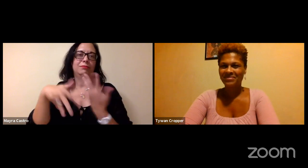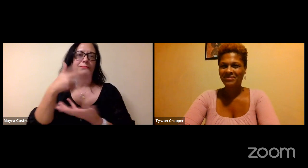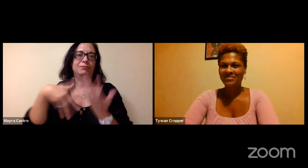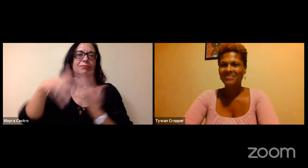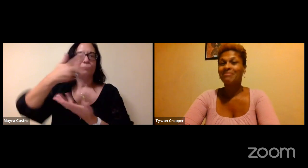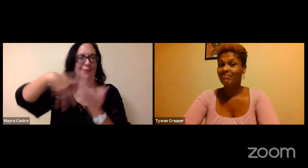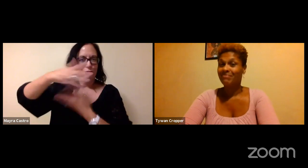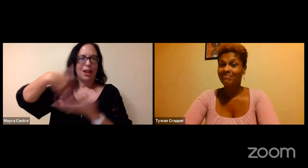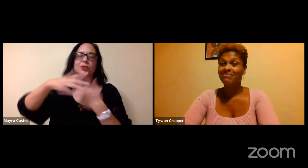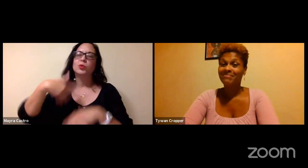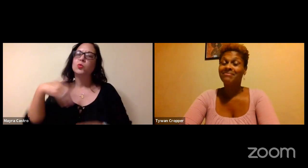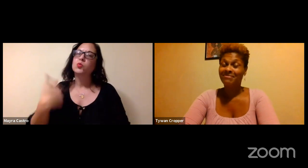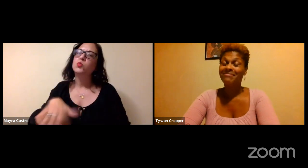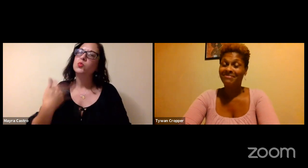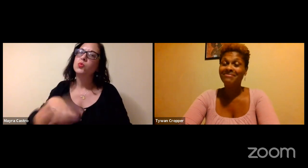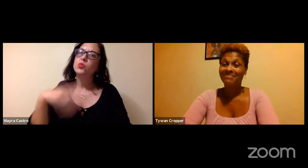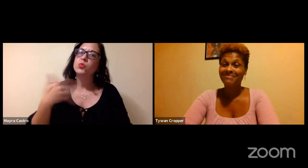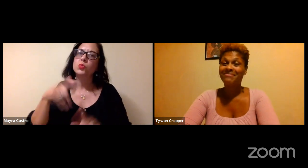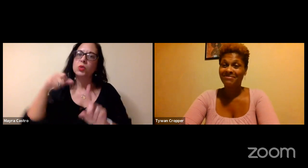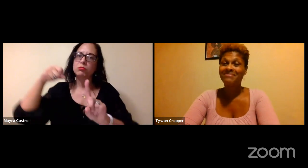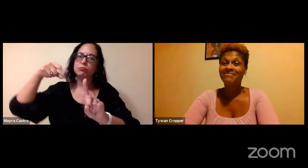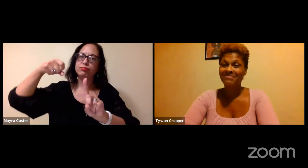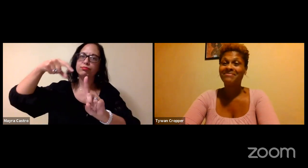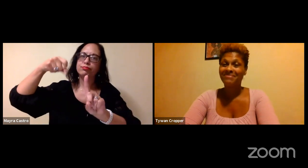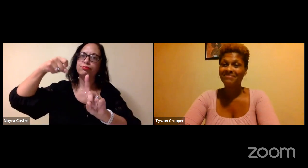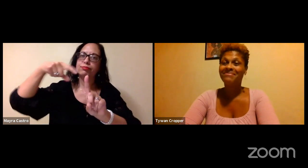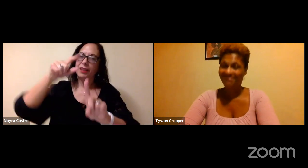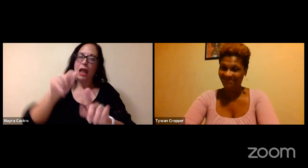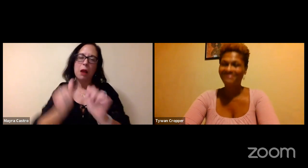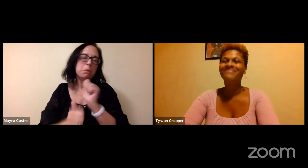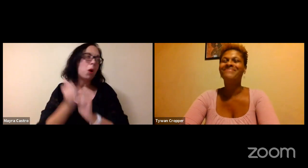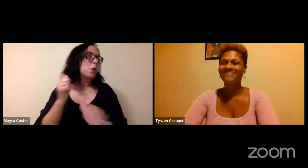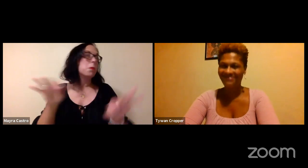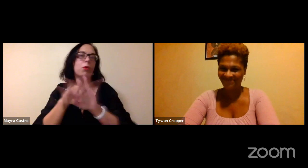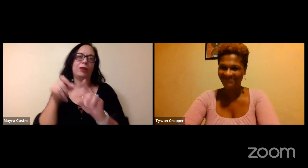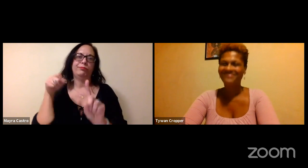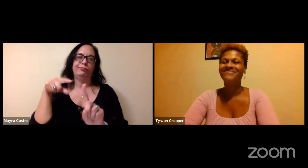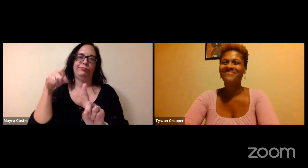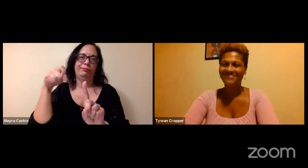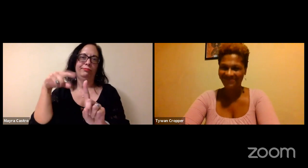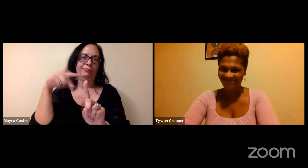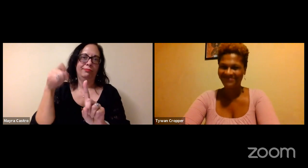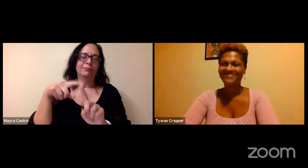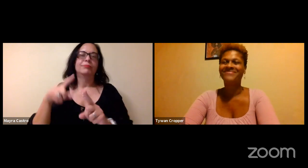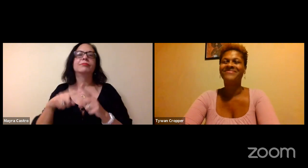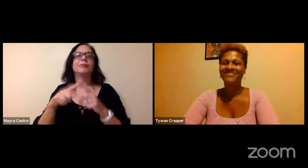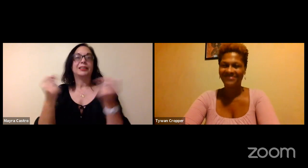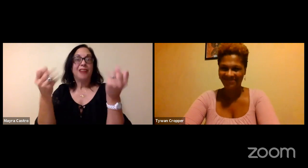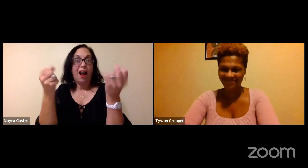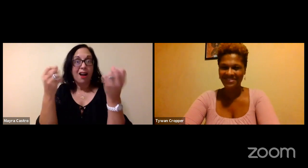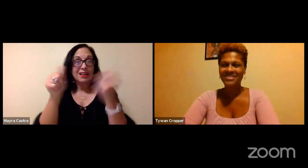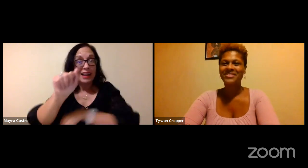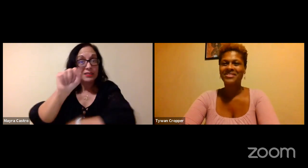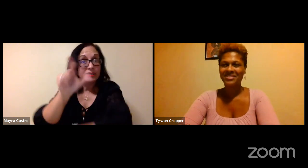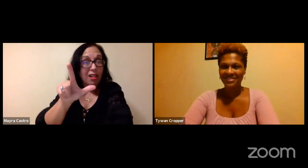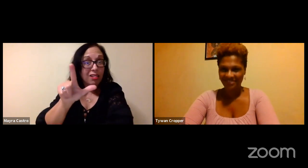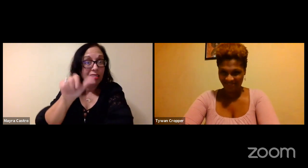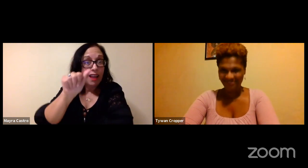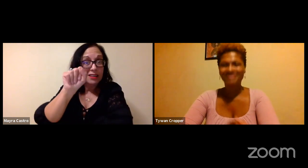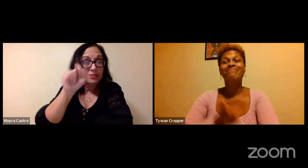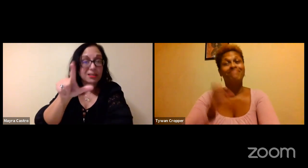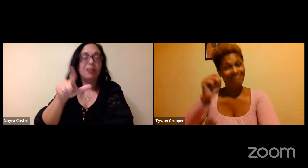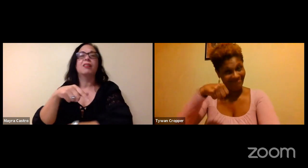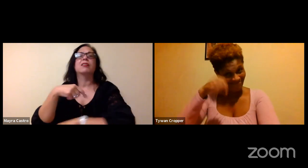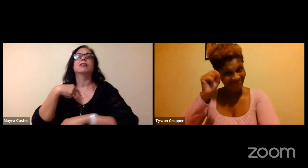And now I'm trying to build a life out of college, trying to learn to socialize with people I